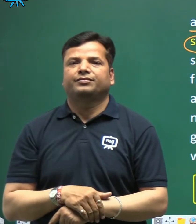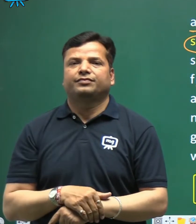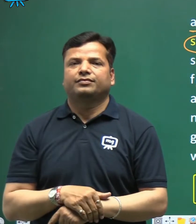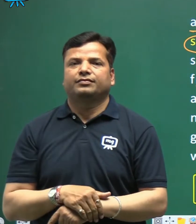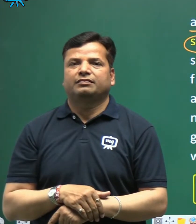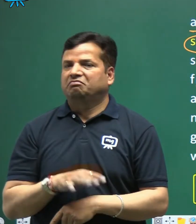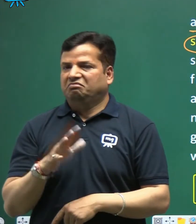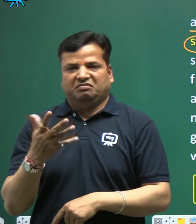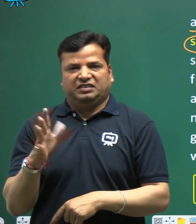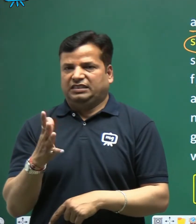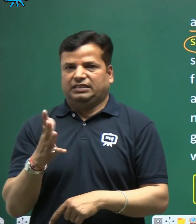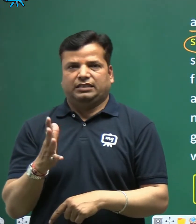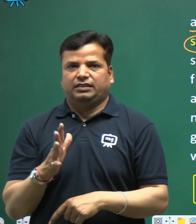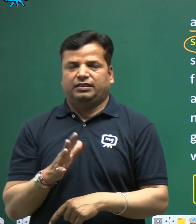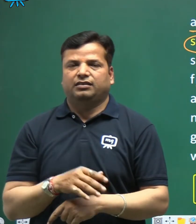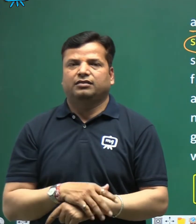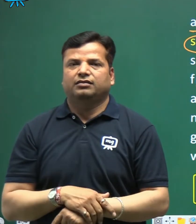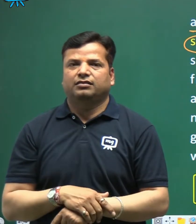nothing